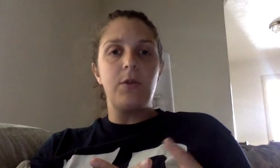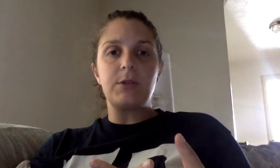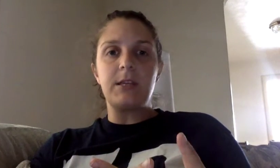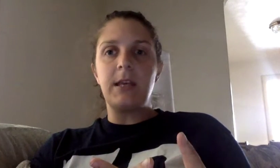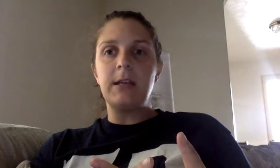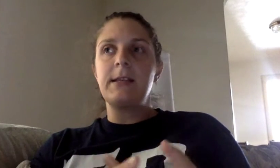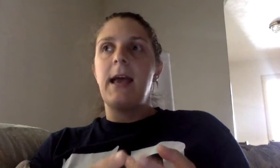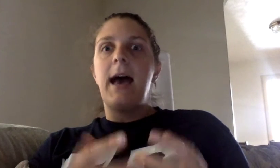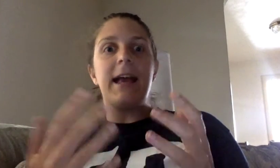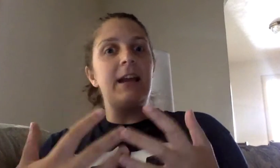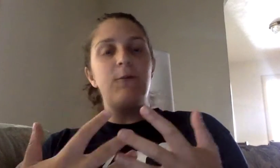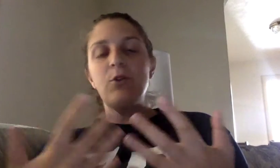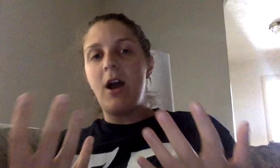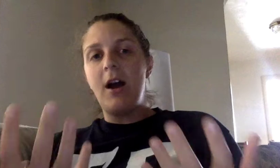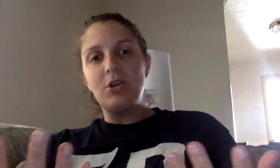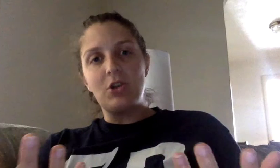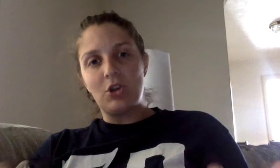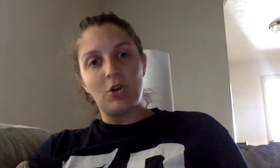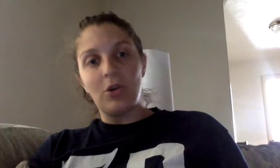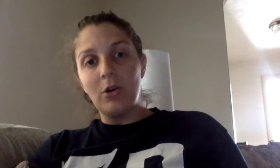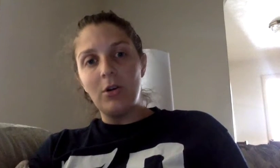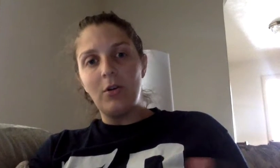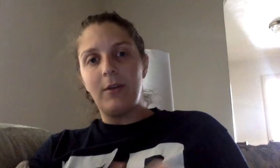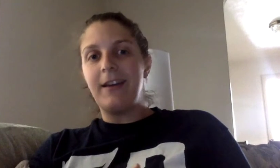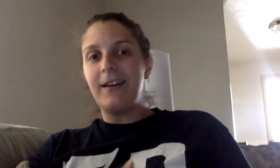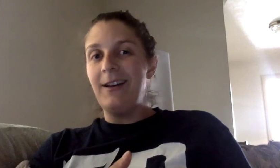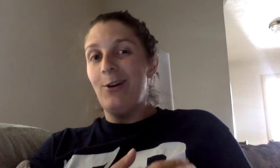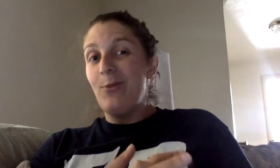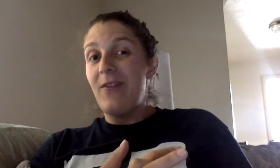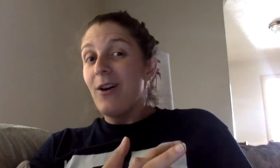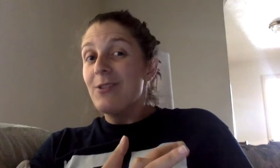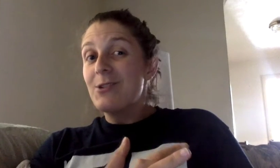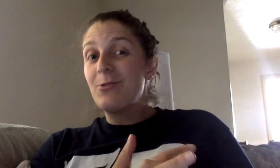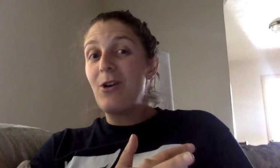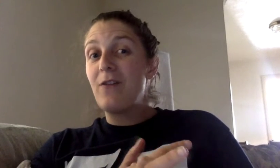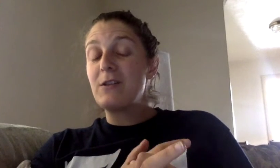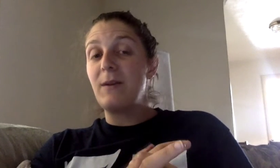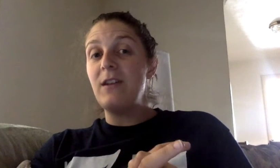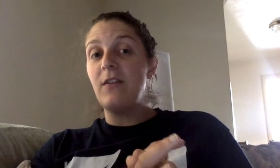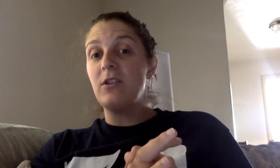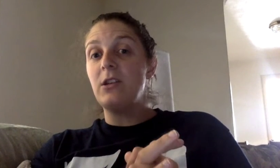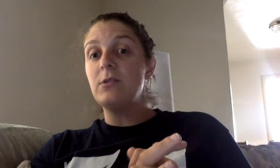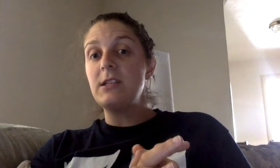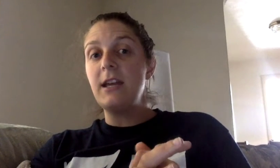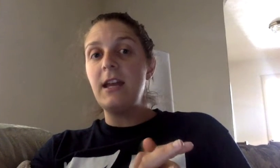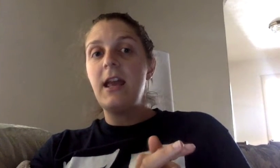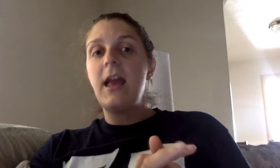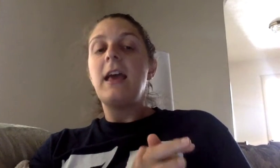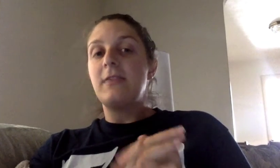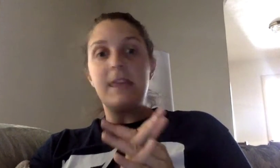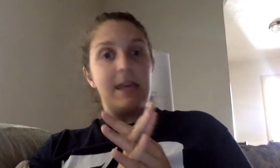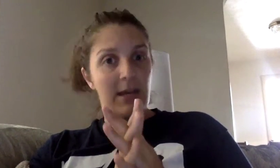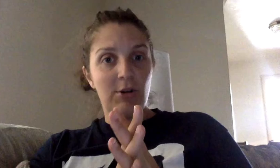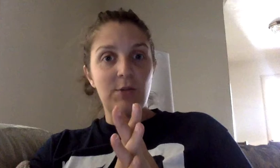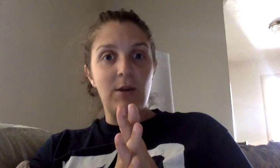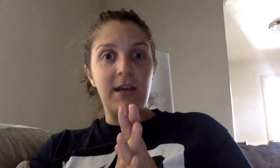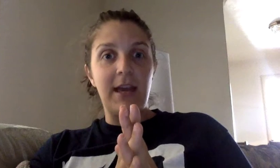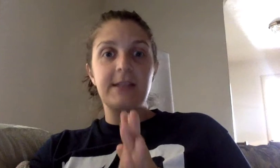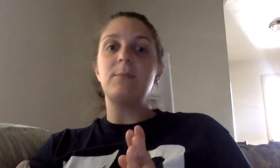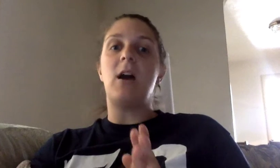those things. Again, if you're not sure, you're like, I know we have a College and Career Office, but I've never used it. Here's where you gain some